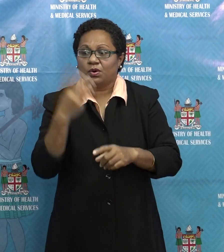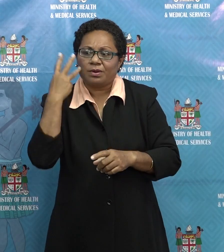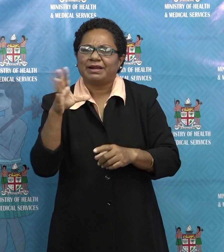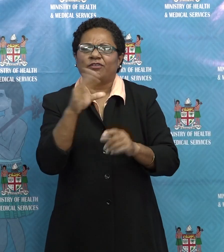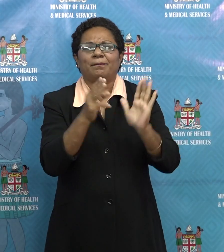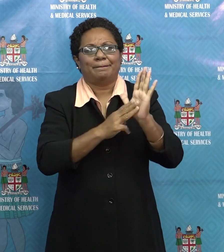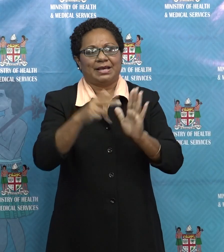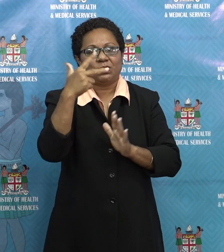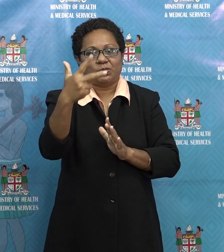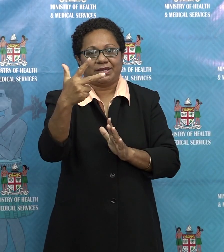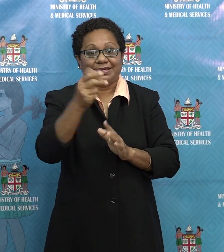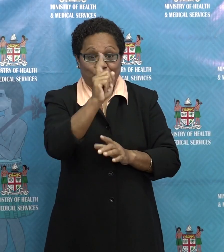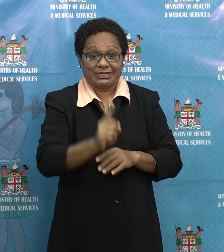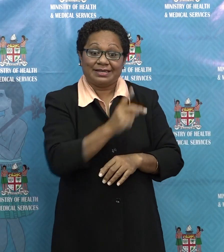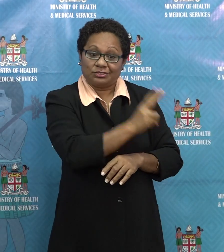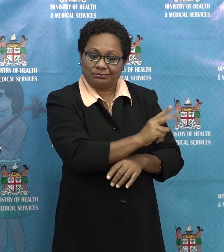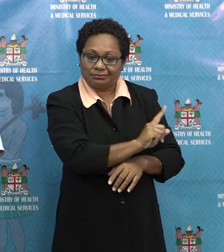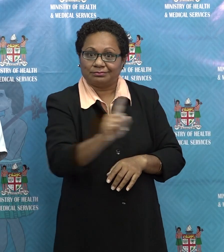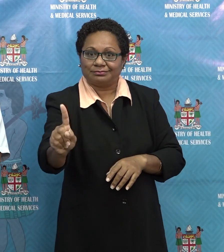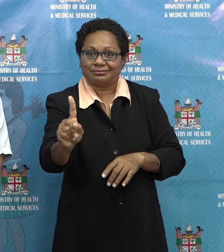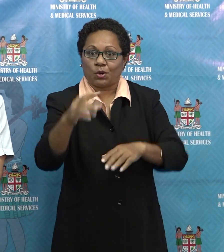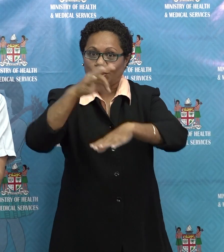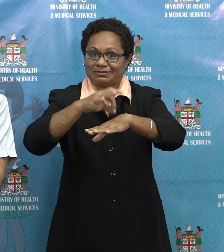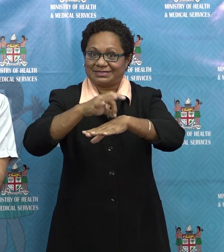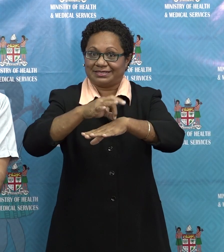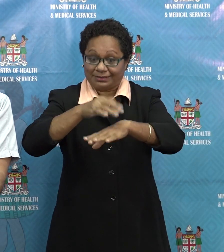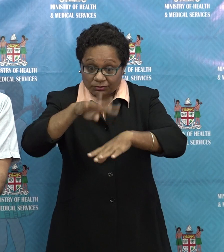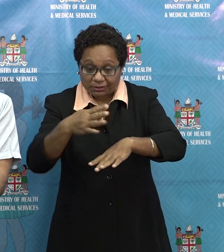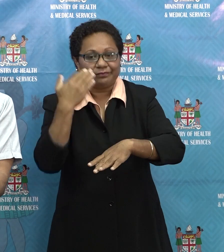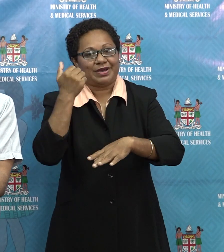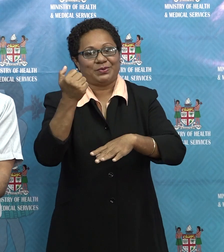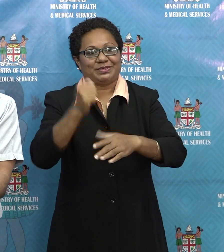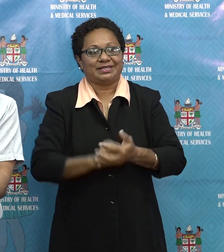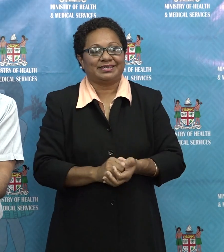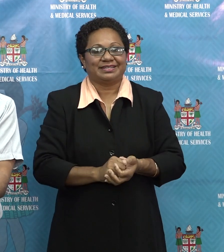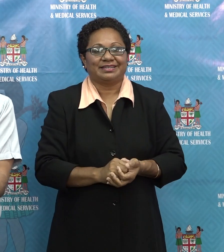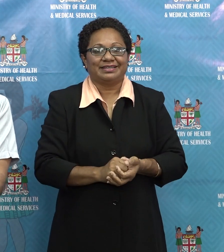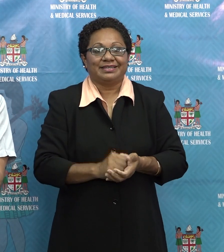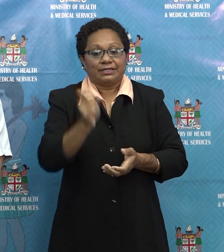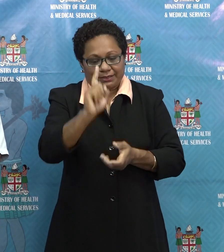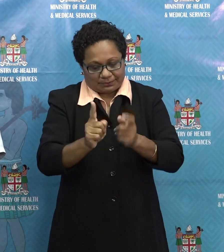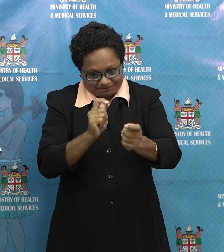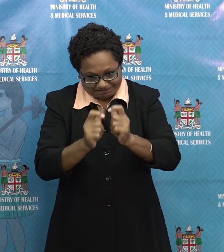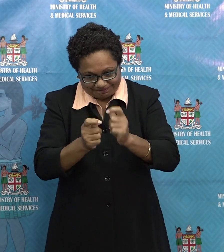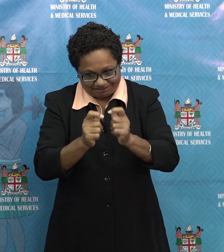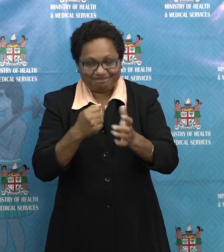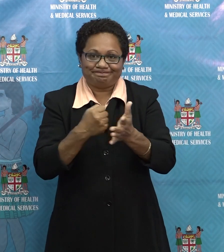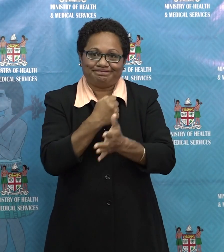to Makoi Health Center today with COVID symptoms. She was tested today and turned